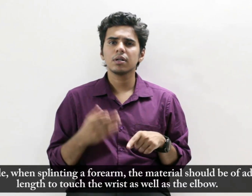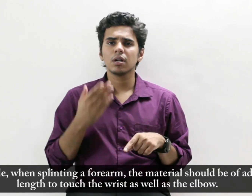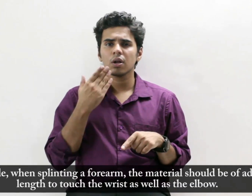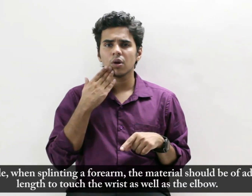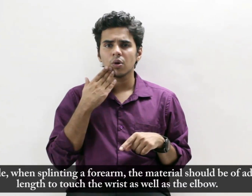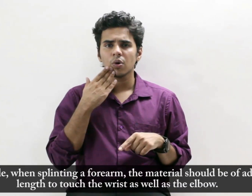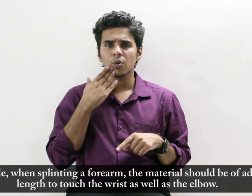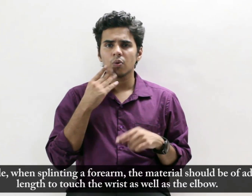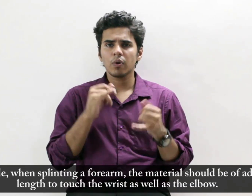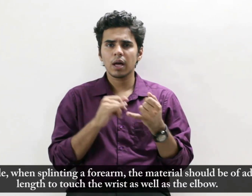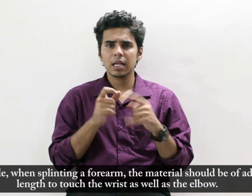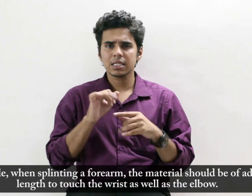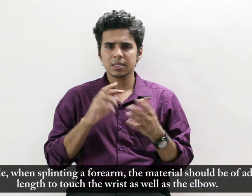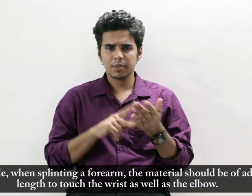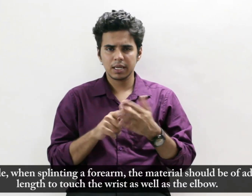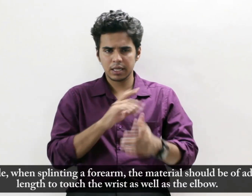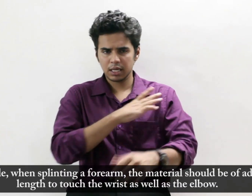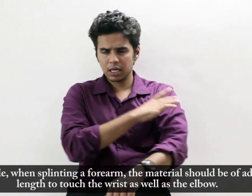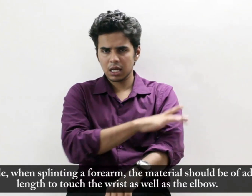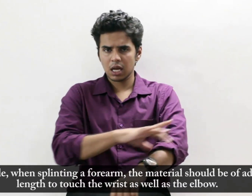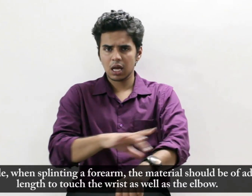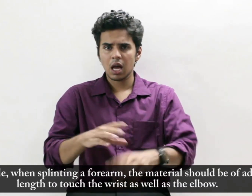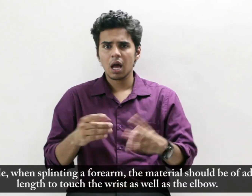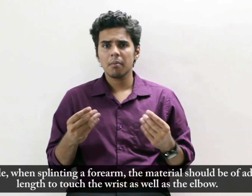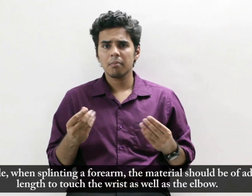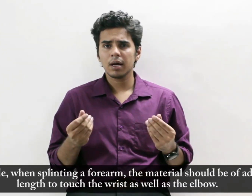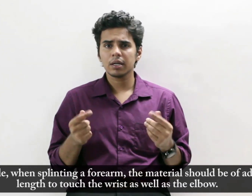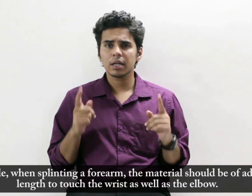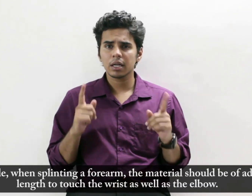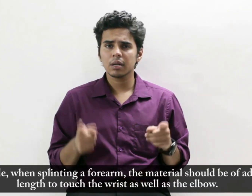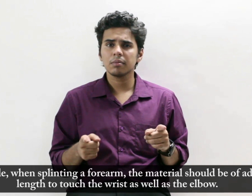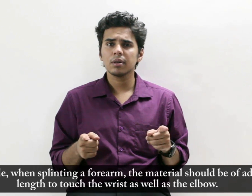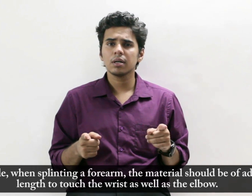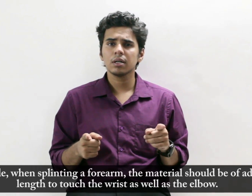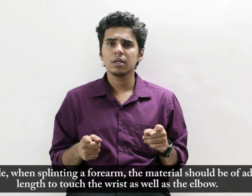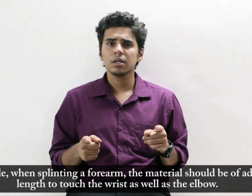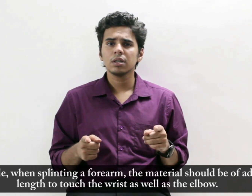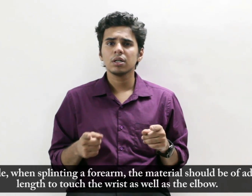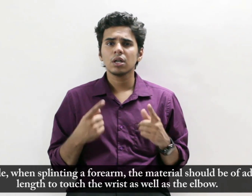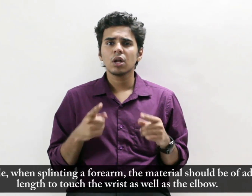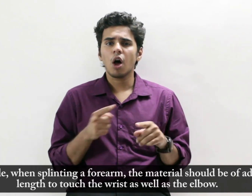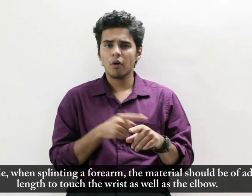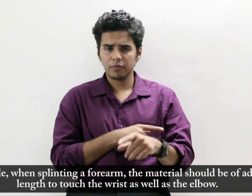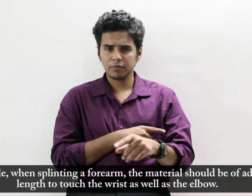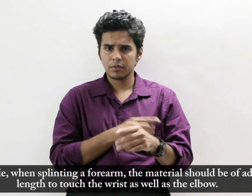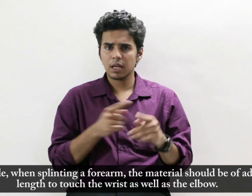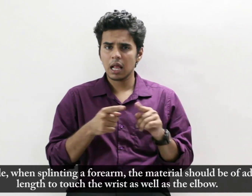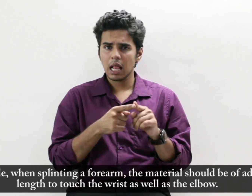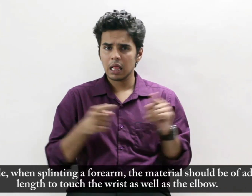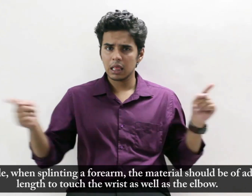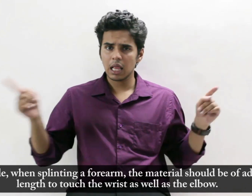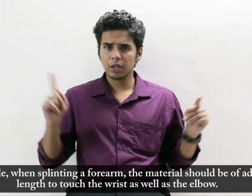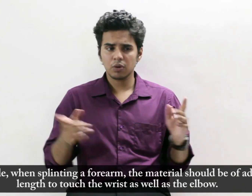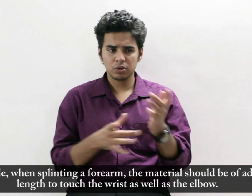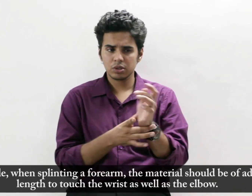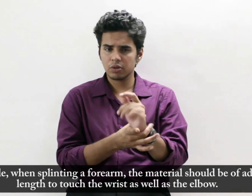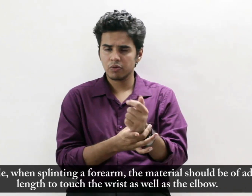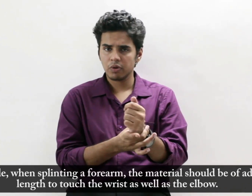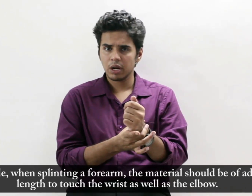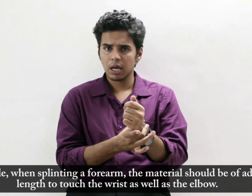For example, when splitting a forearm, the material should be of adequate length to touch the wrist as well as